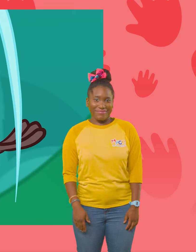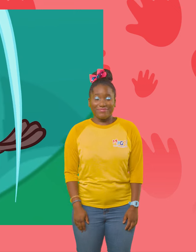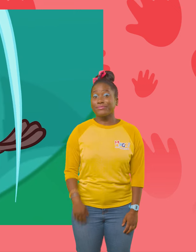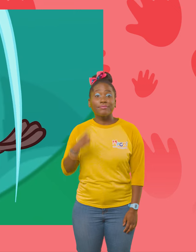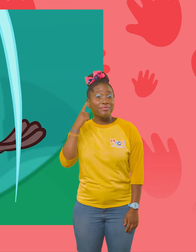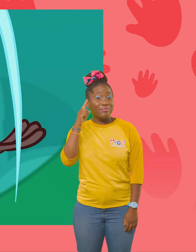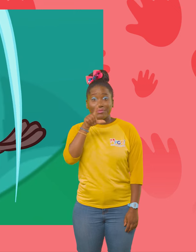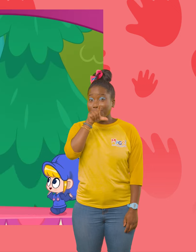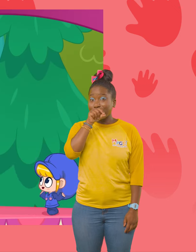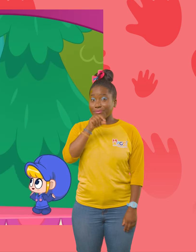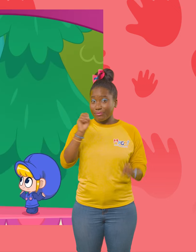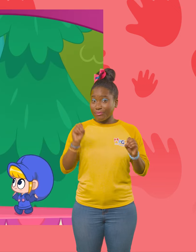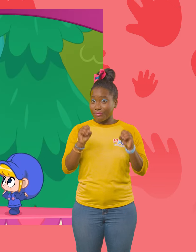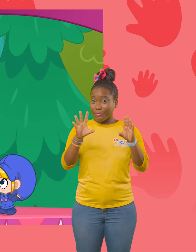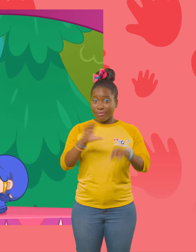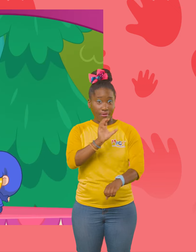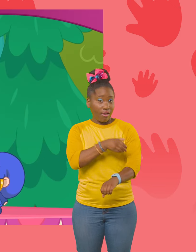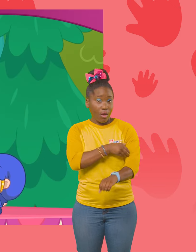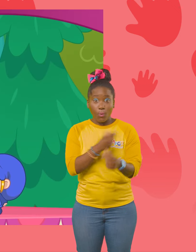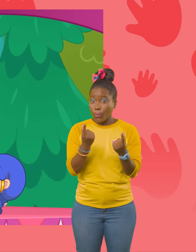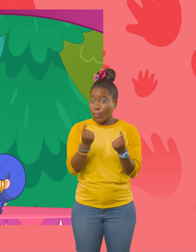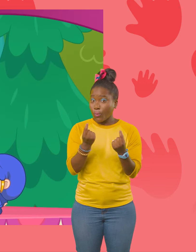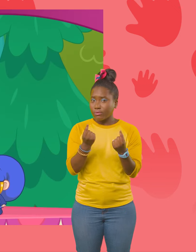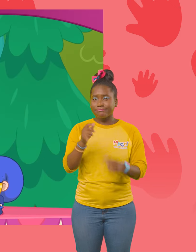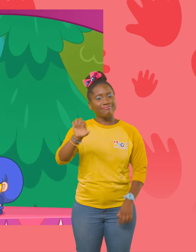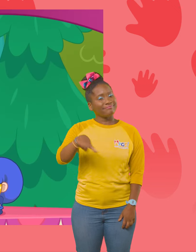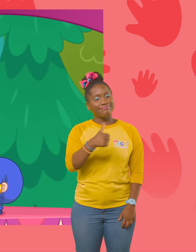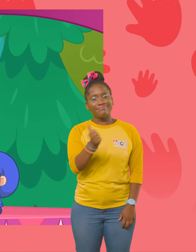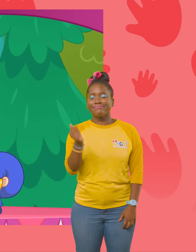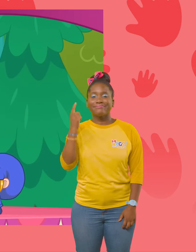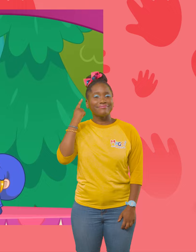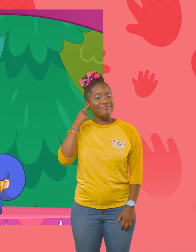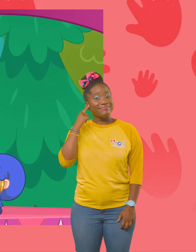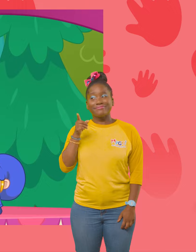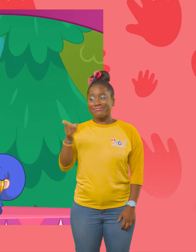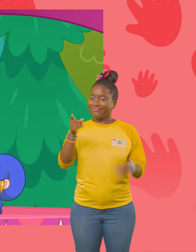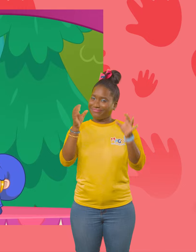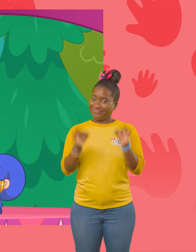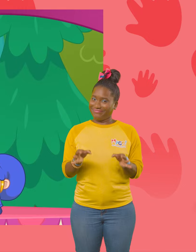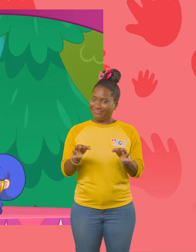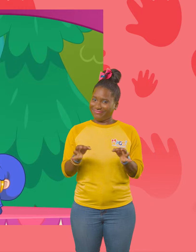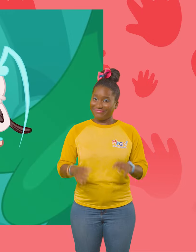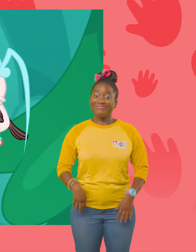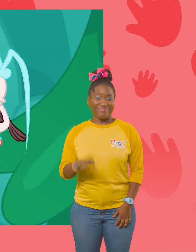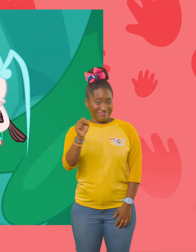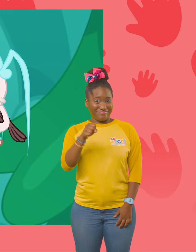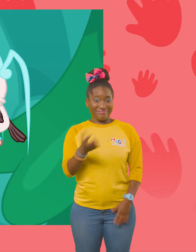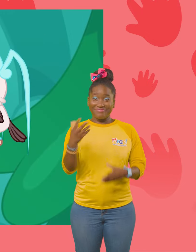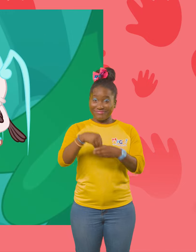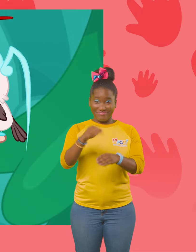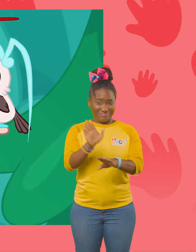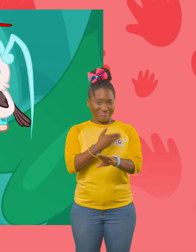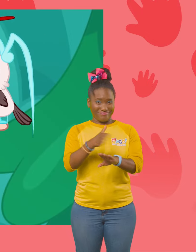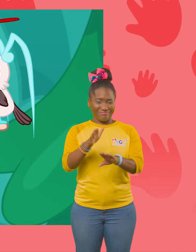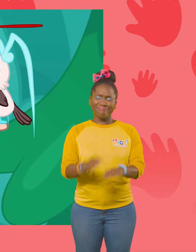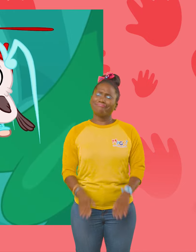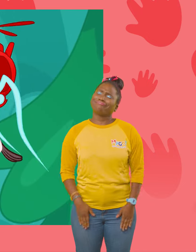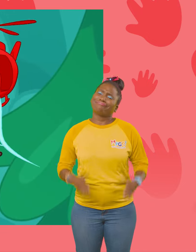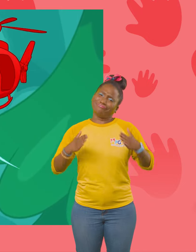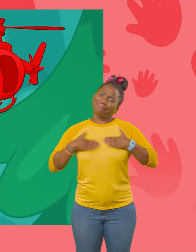you. With Soundbird's magic power, it can sound like anything it wants. Yes, including